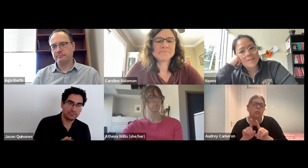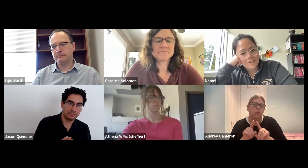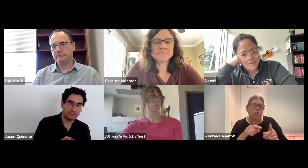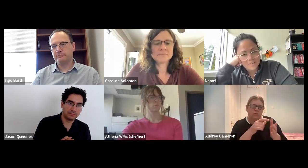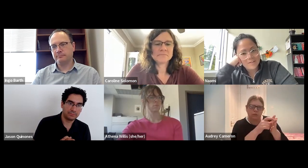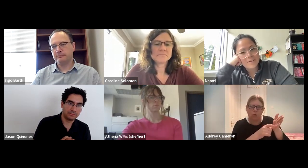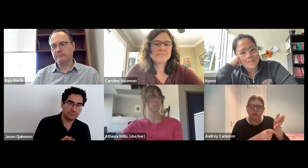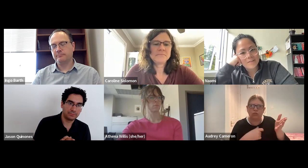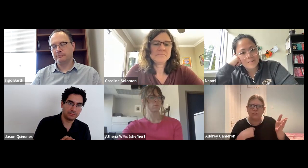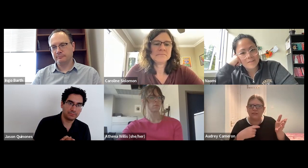that.